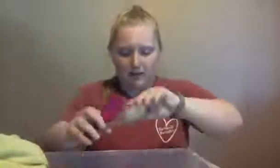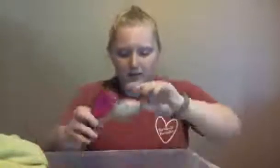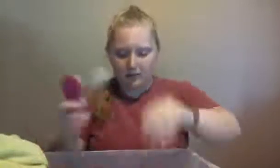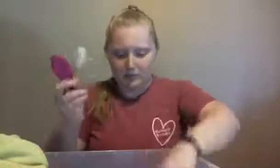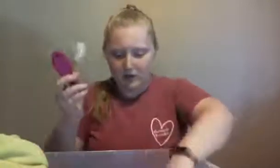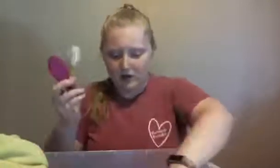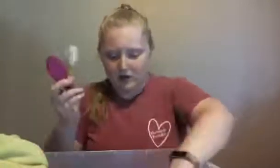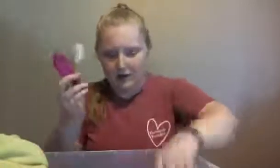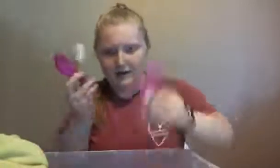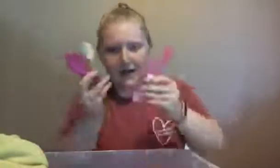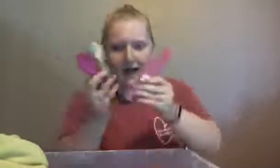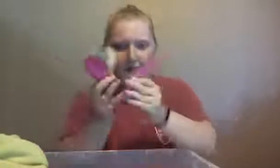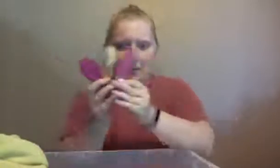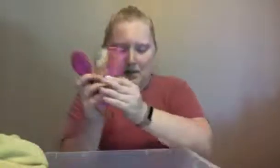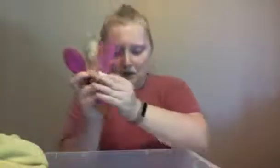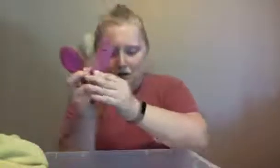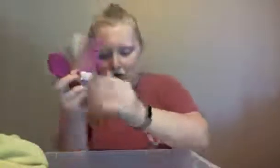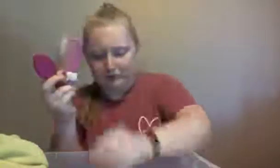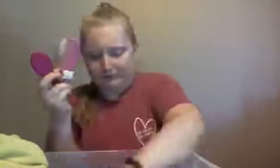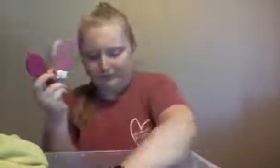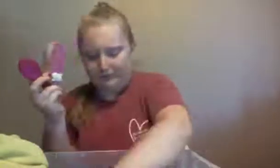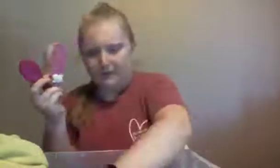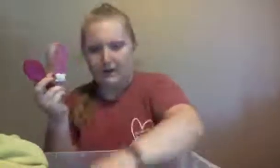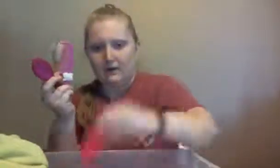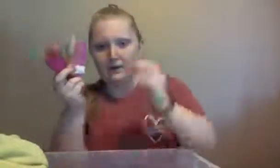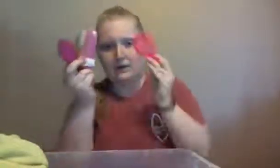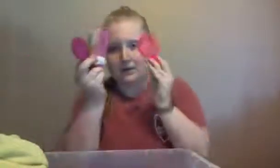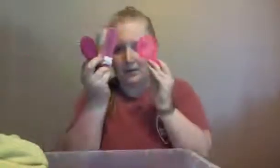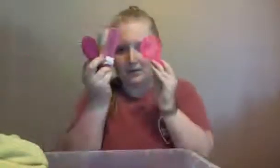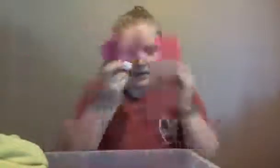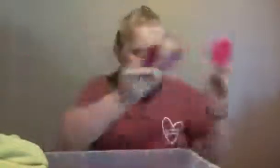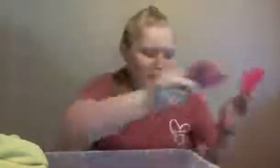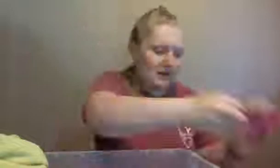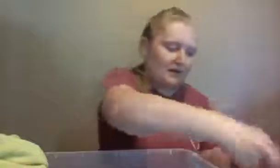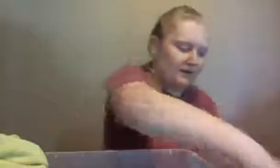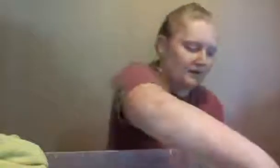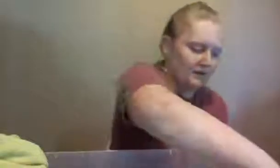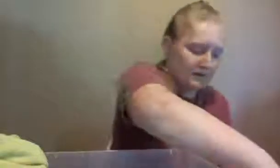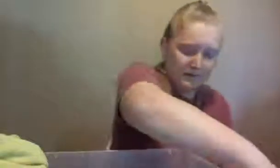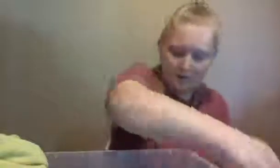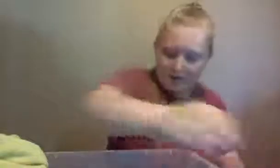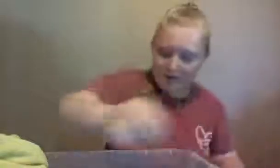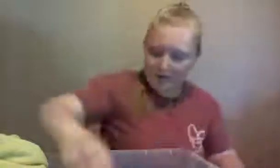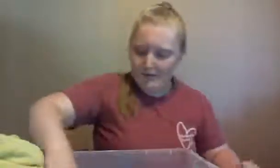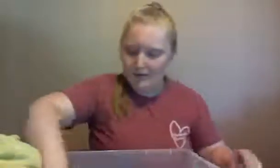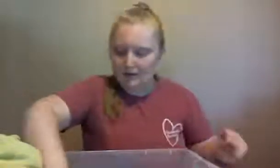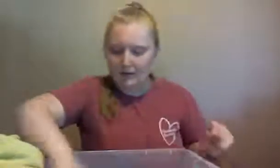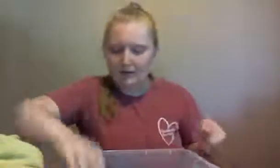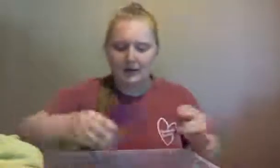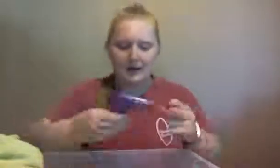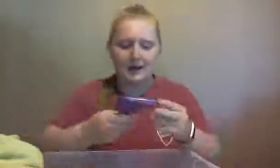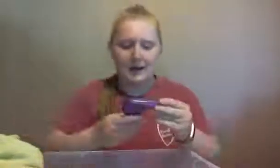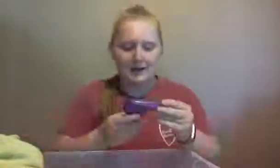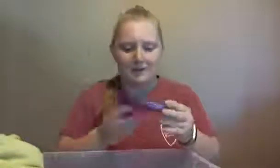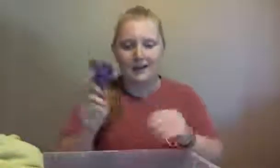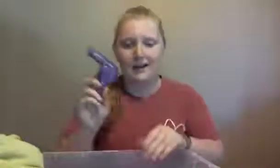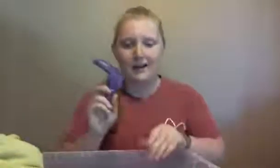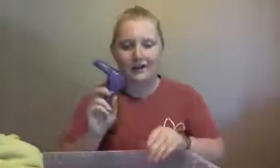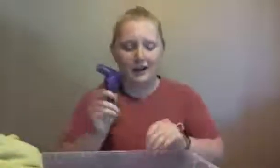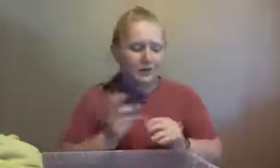some brushes. I have a bunch. So some brushes. And I have a little hair dryer, but you